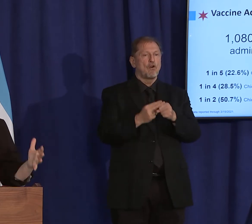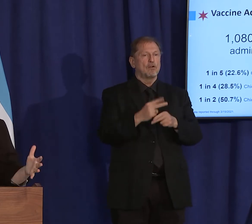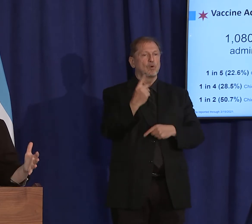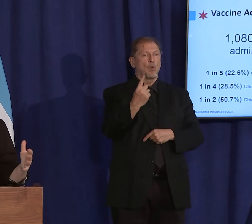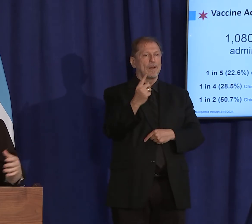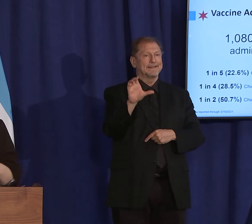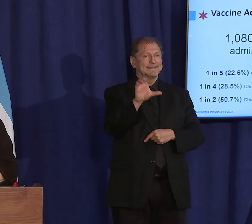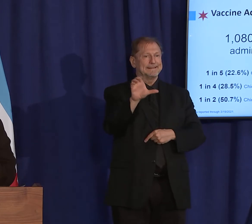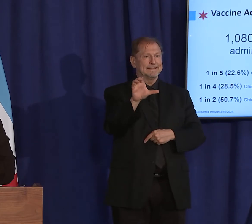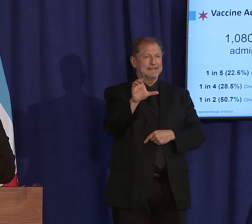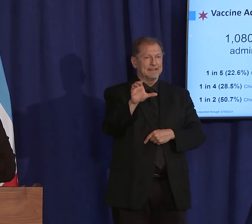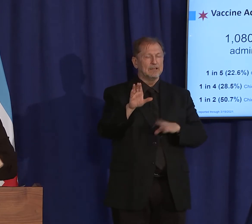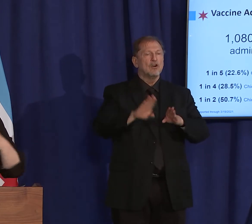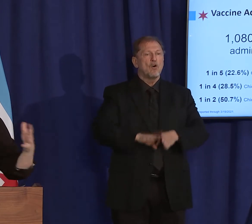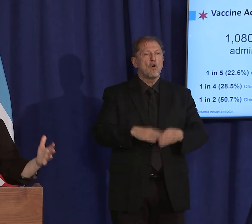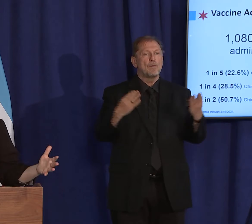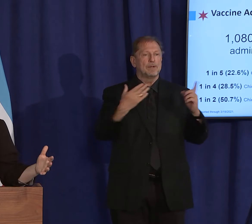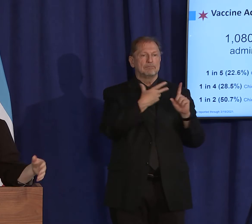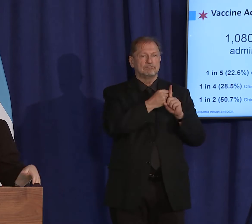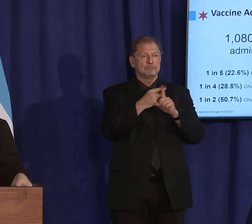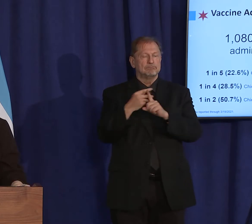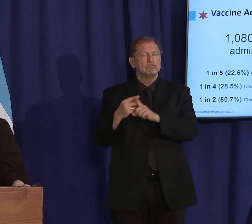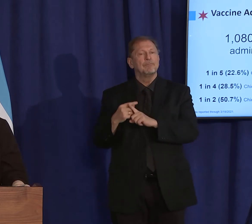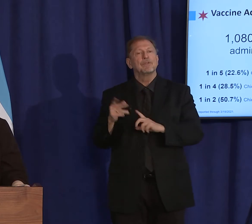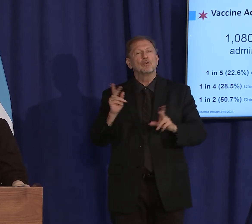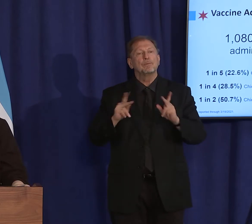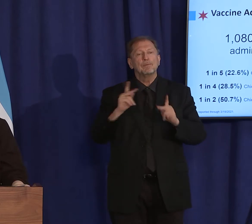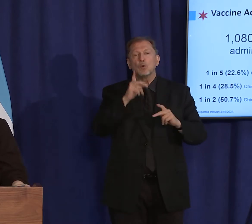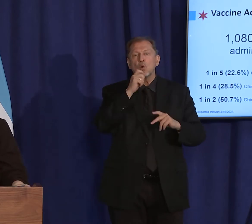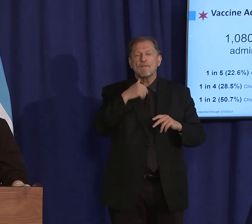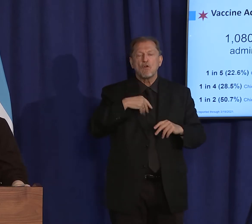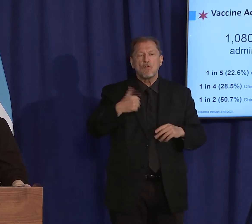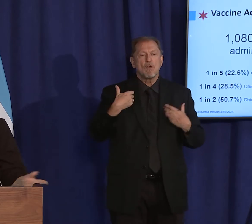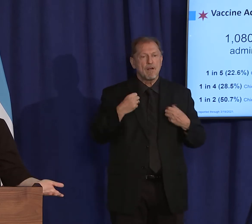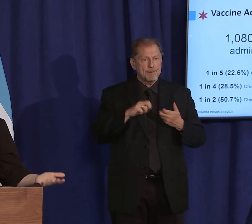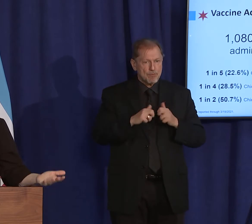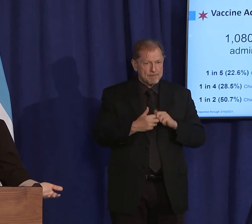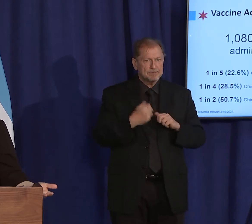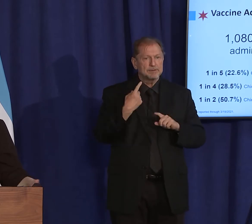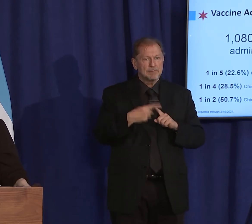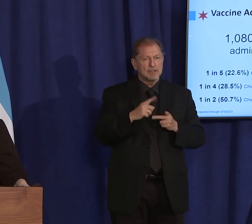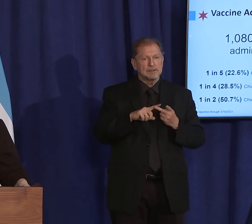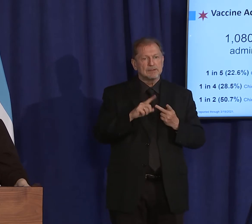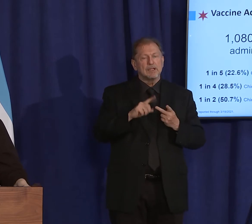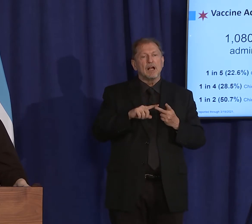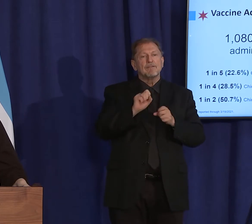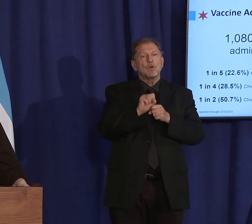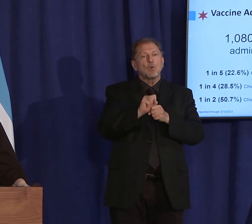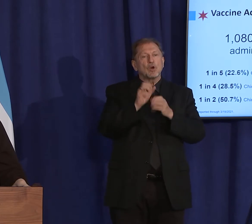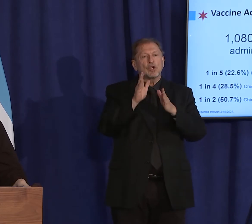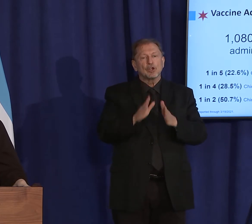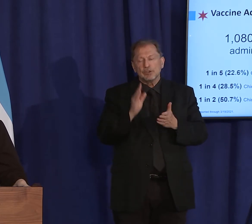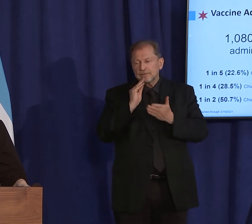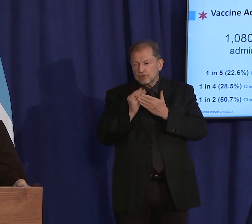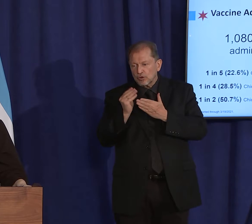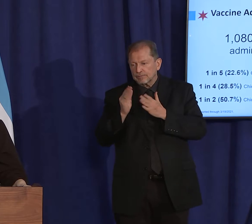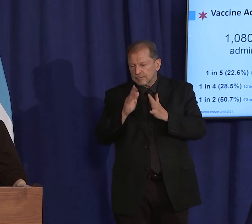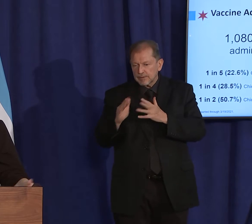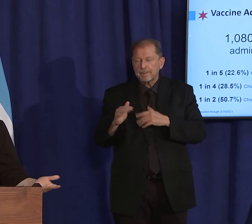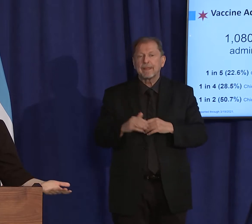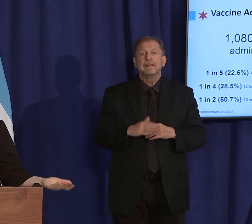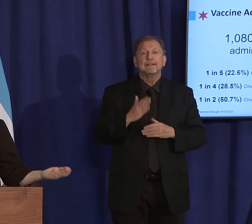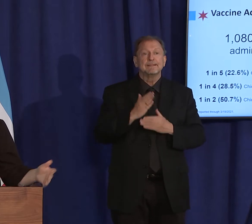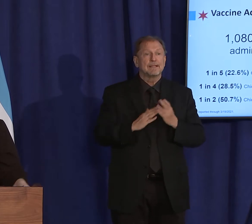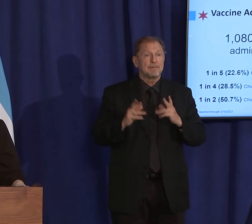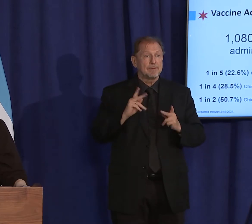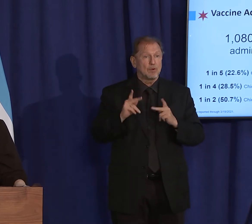people with underlying conditions and the frontline essential workers here. Some of the very few people who won't be able to get vaccinated just